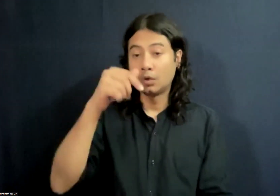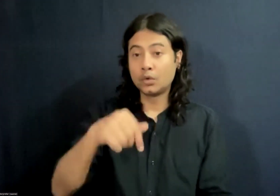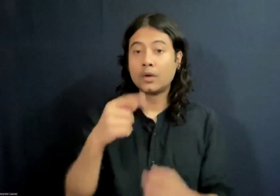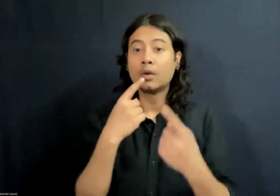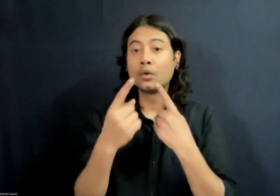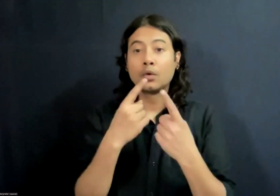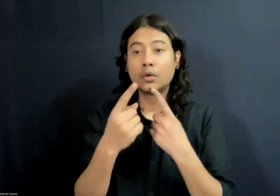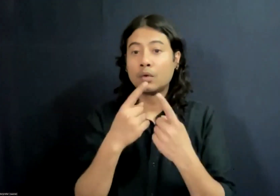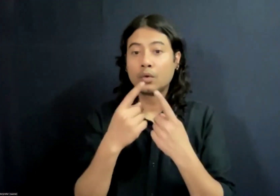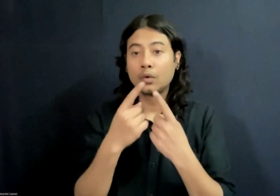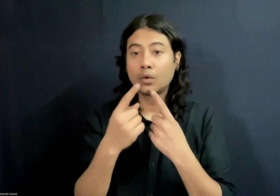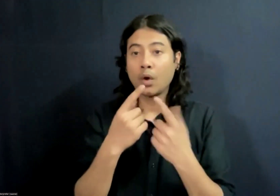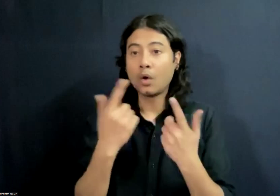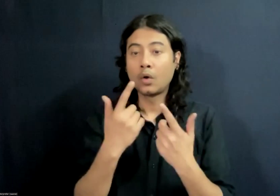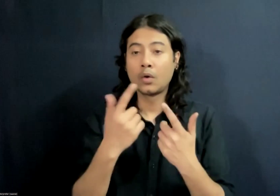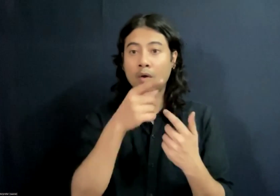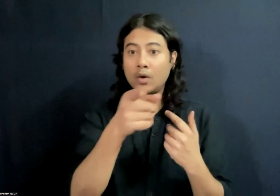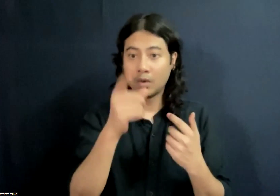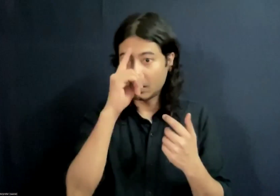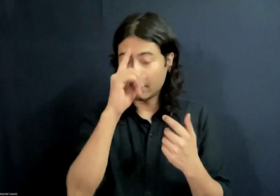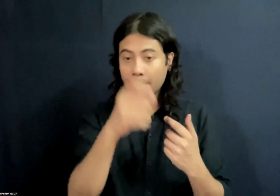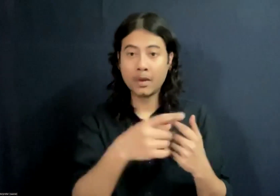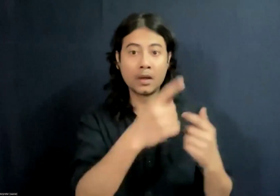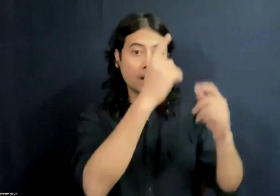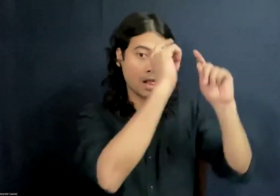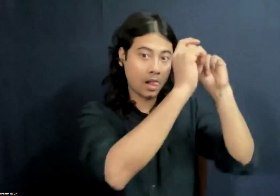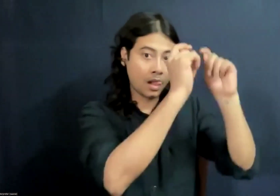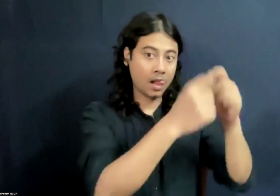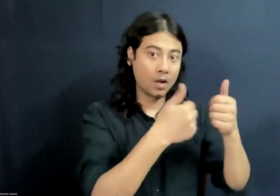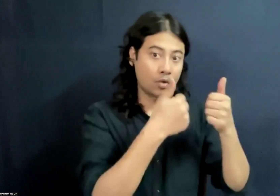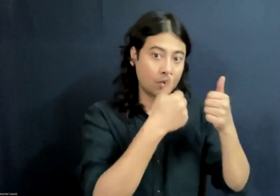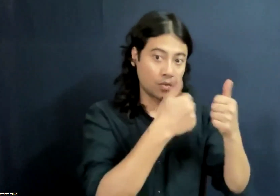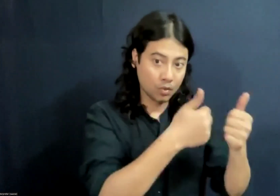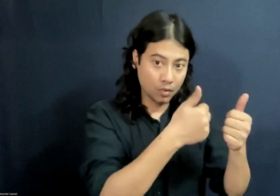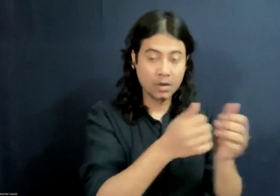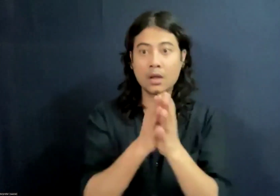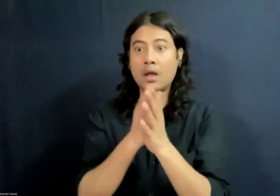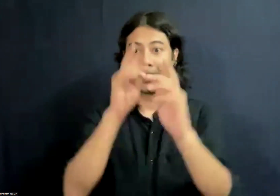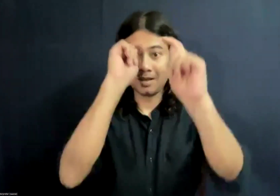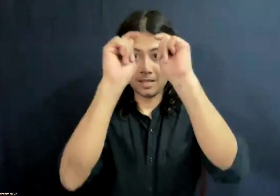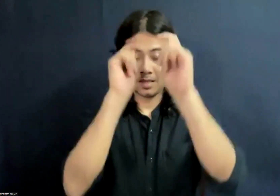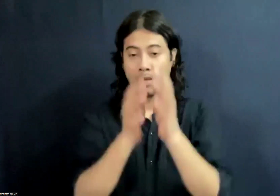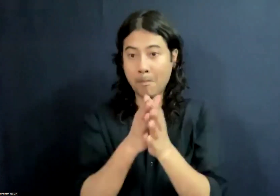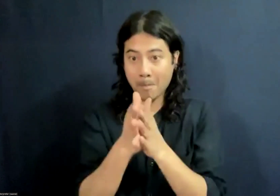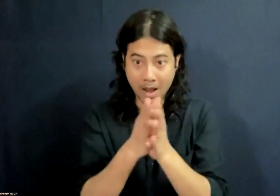So we all know about the three modes: mode of goodness, mode of passion,